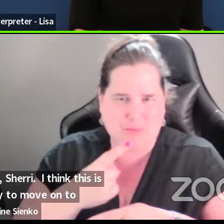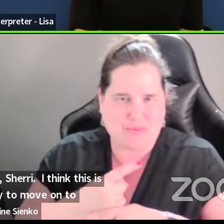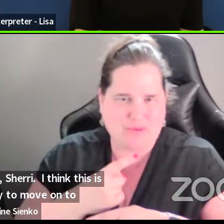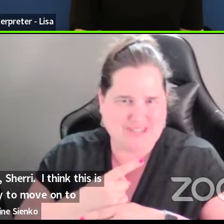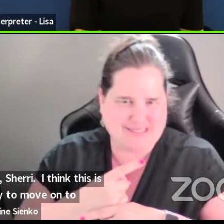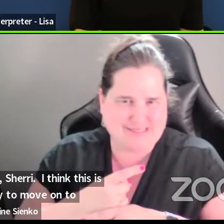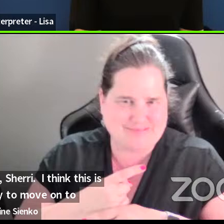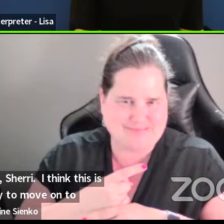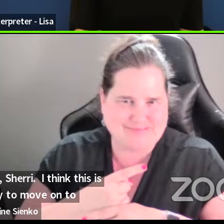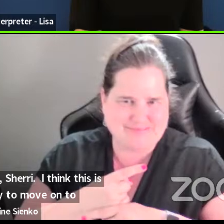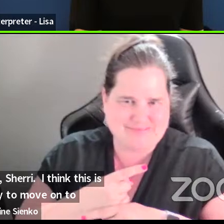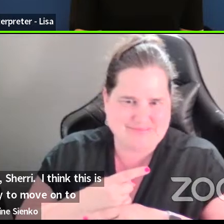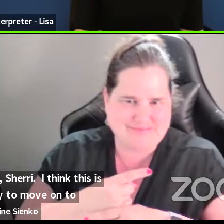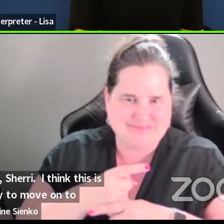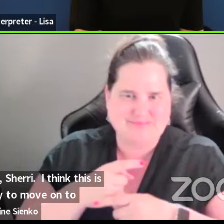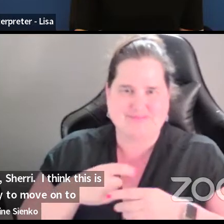locations.